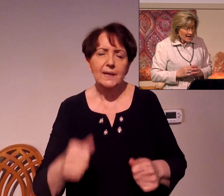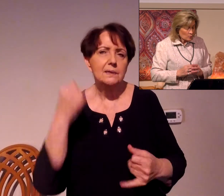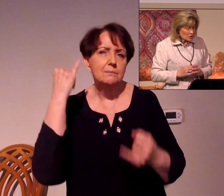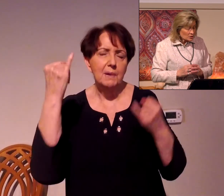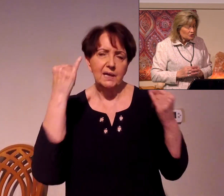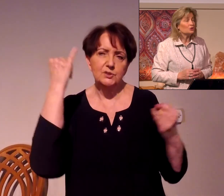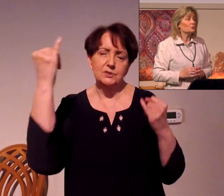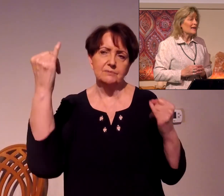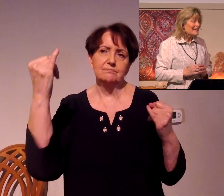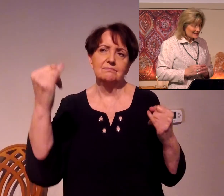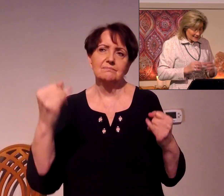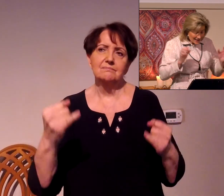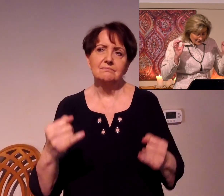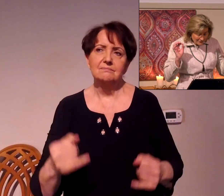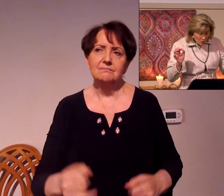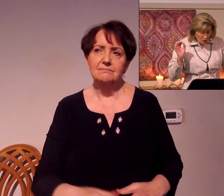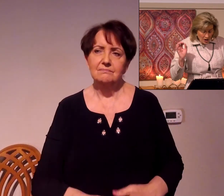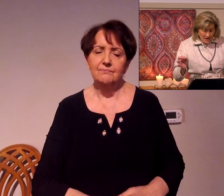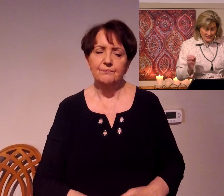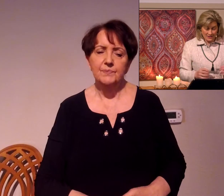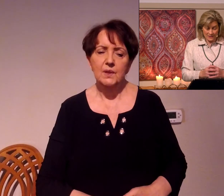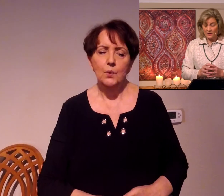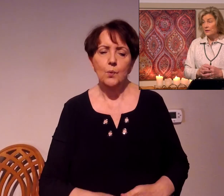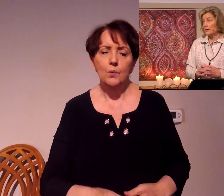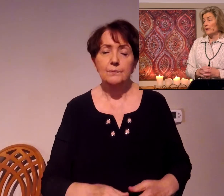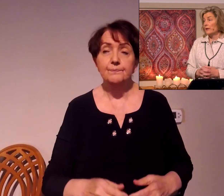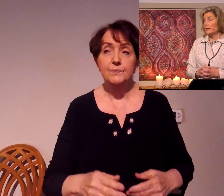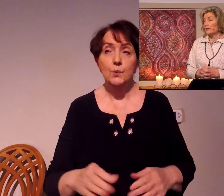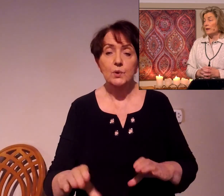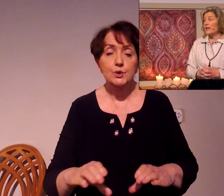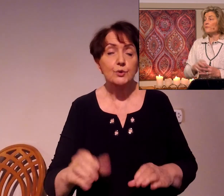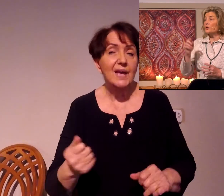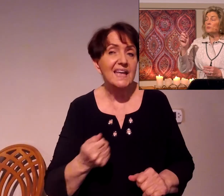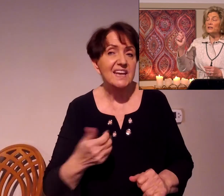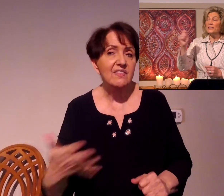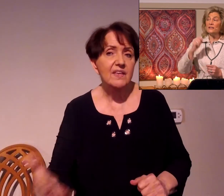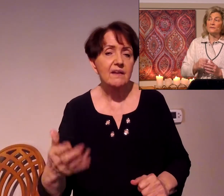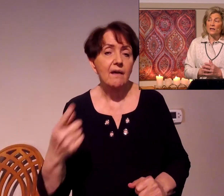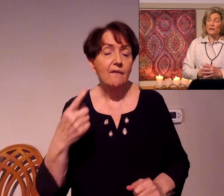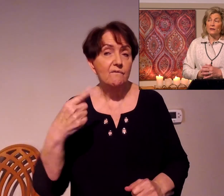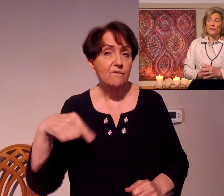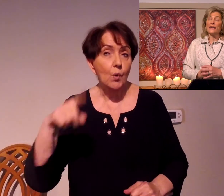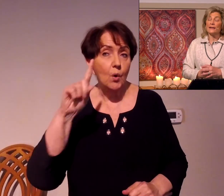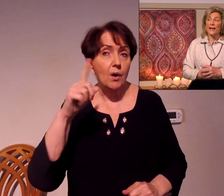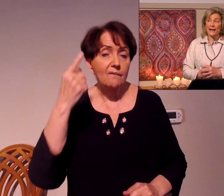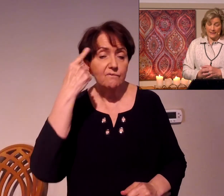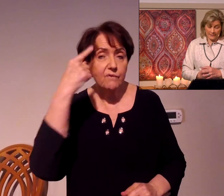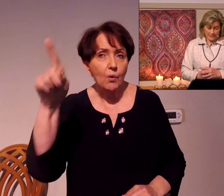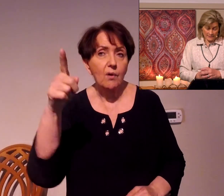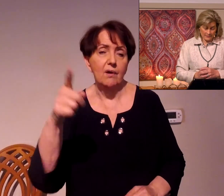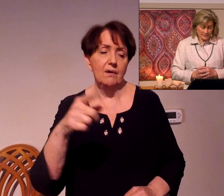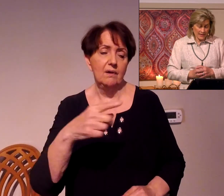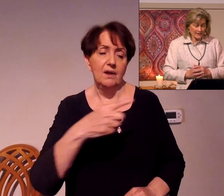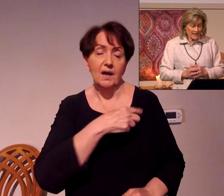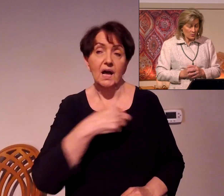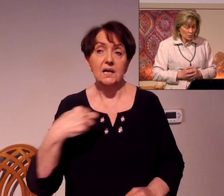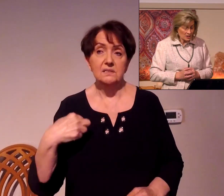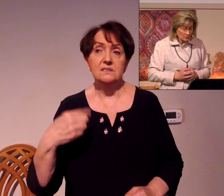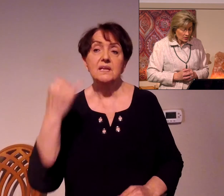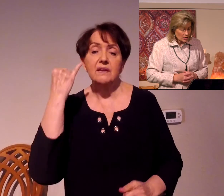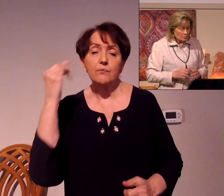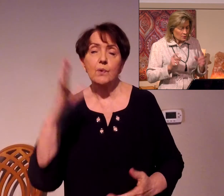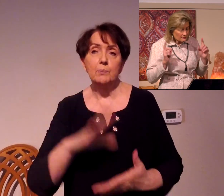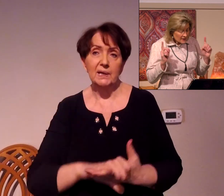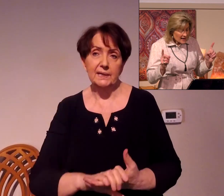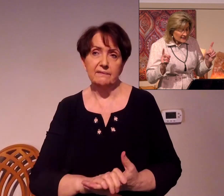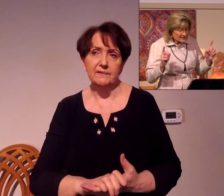doing, and will do anything for us if we believe that it can and that it